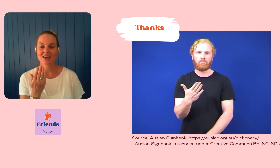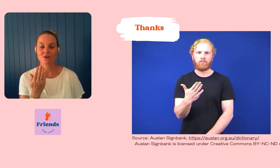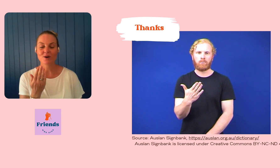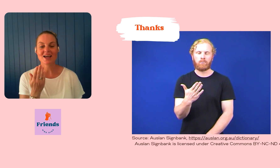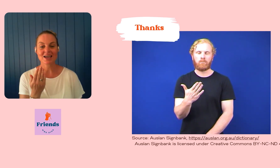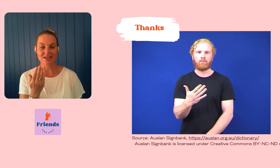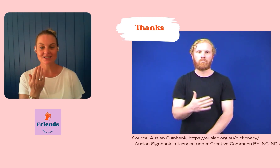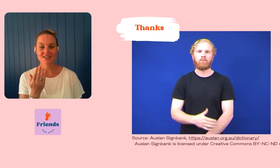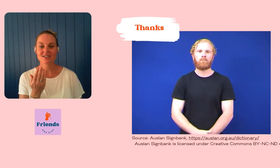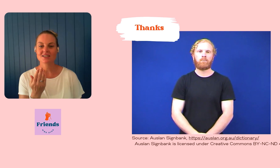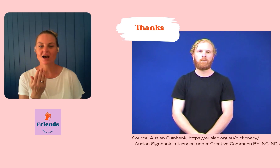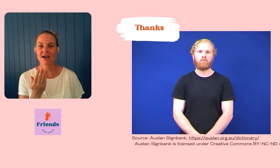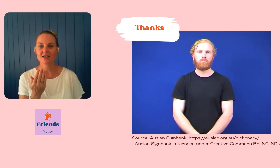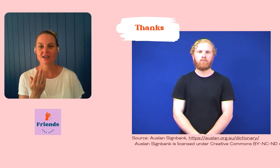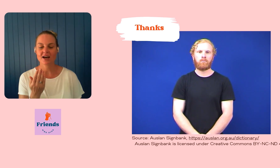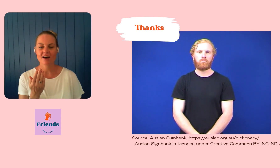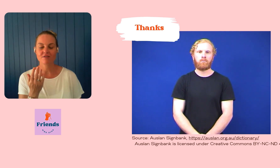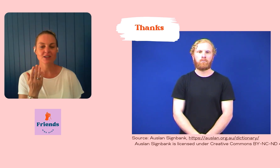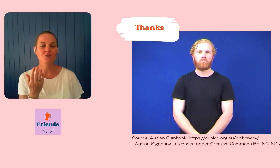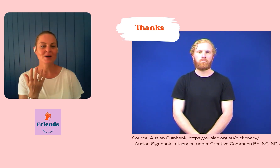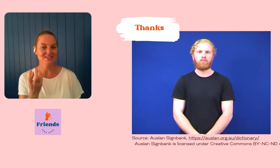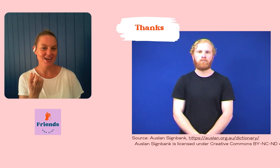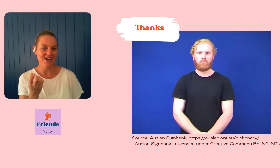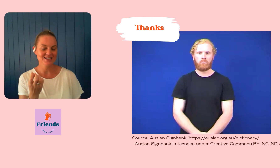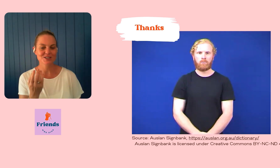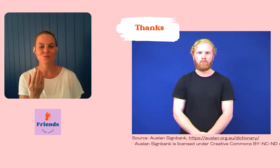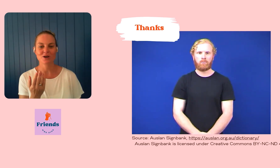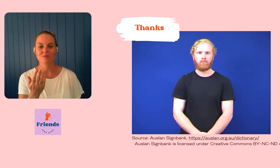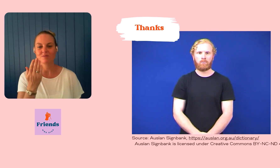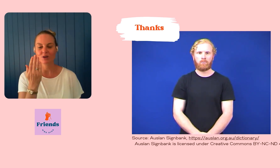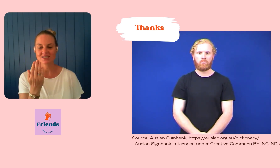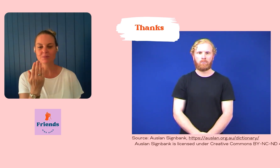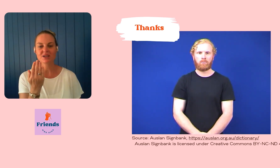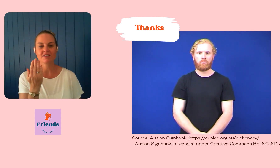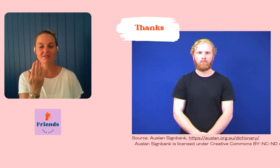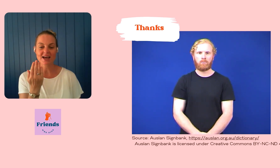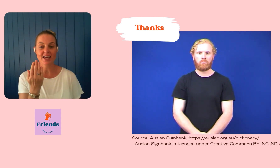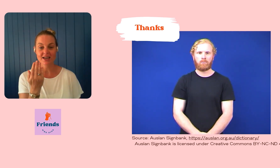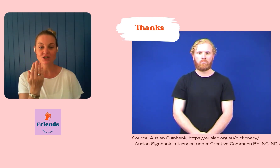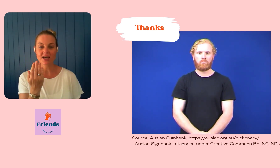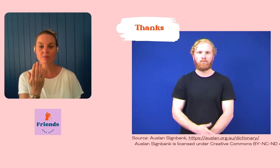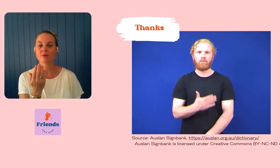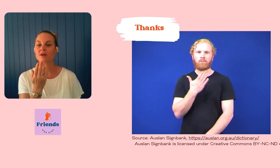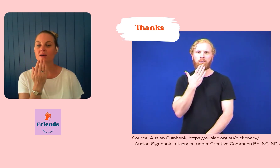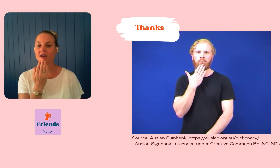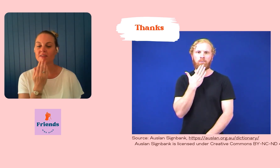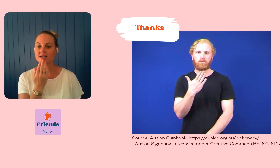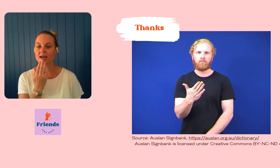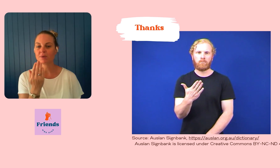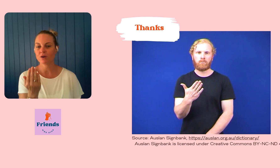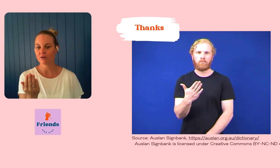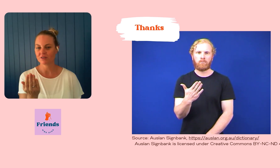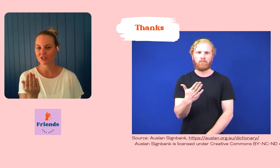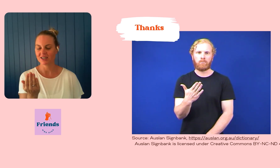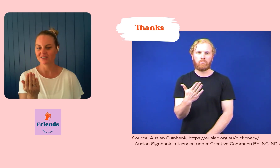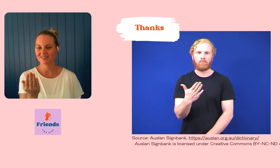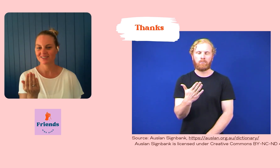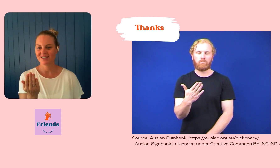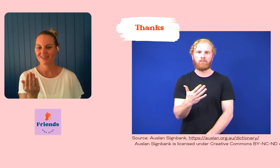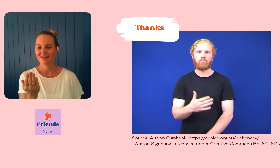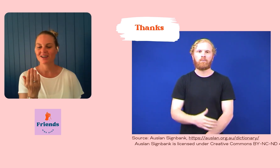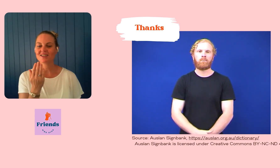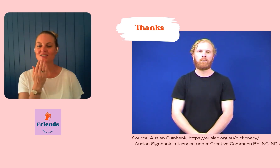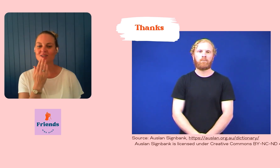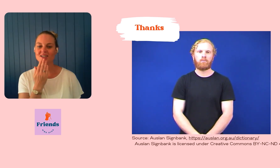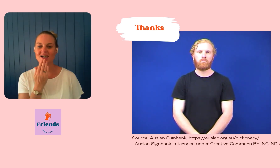easy, this sign, for little ones' hands as well, because it's simply the flat hand shape and then tapping off the chin. So it's a